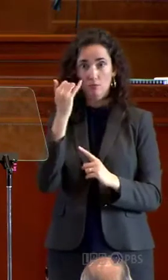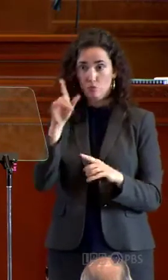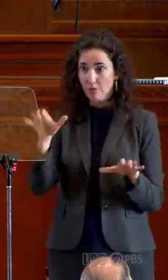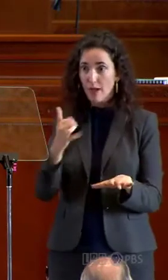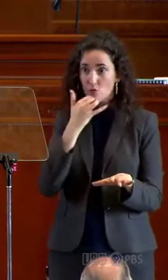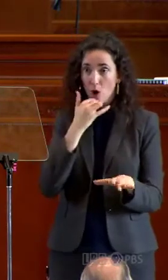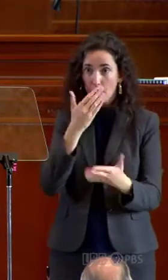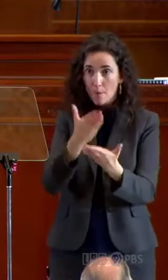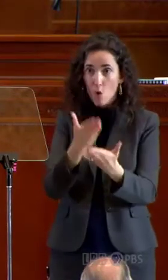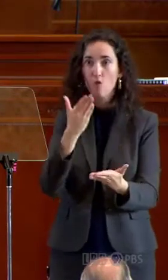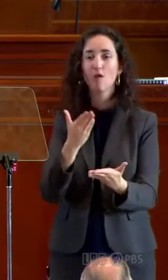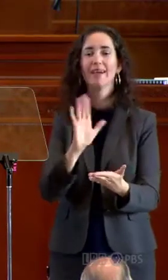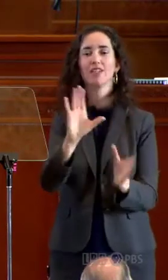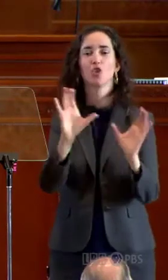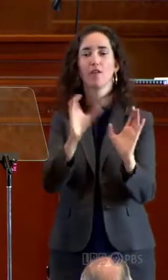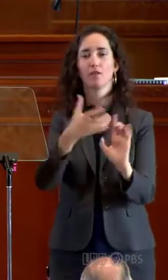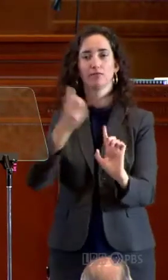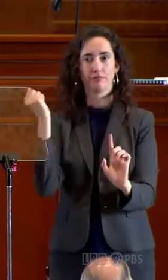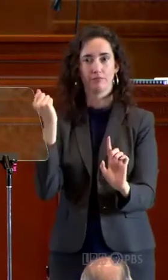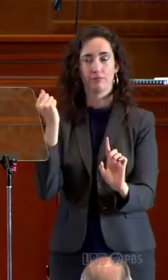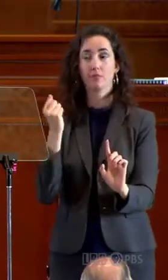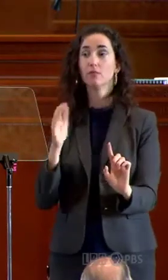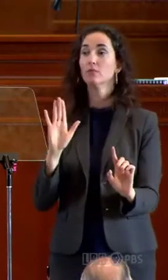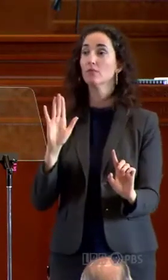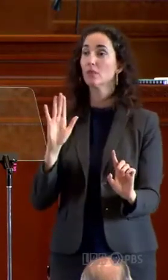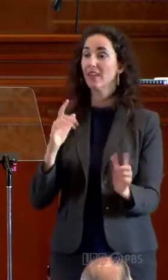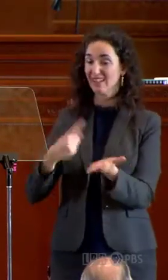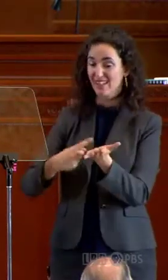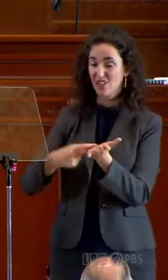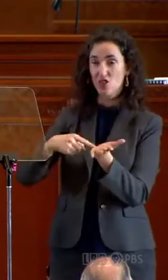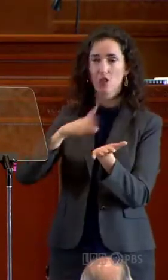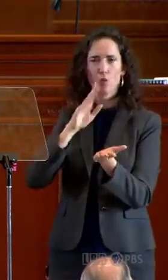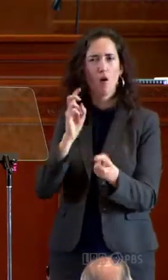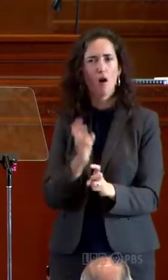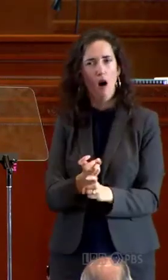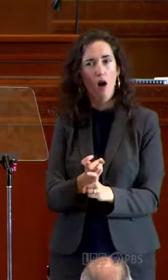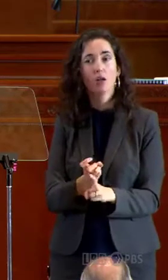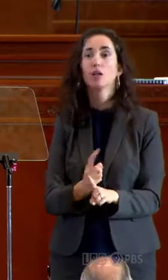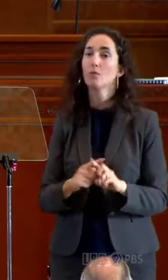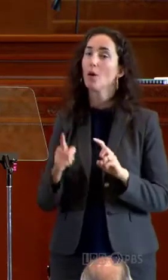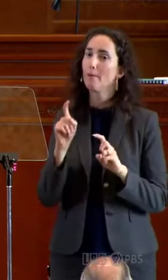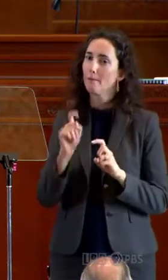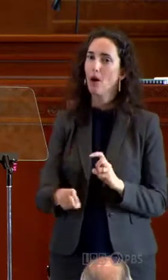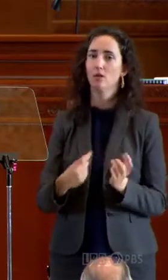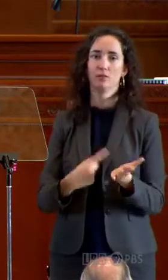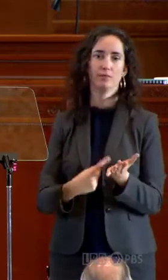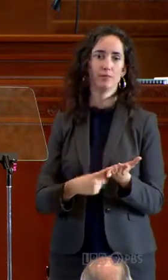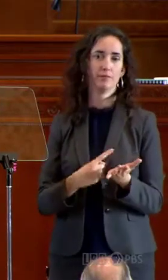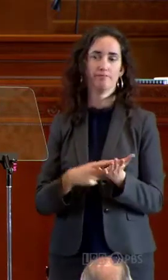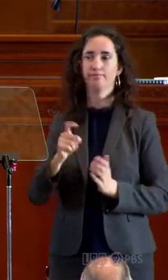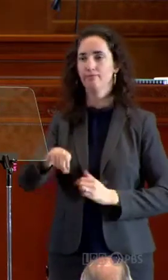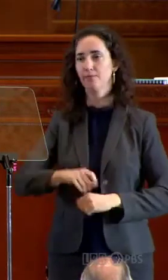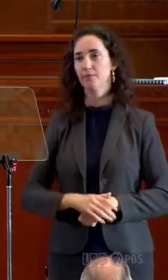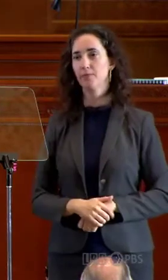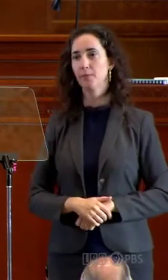And I know these discussions will be difficult, but I also know they are absolutely necessary.